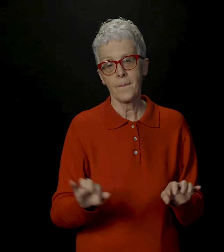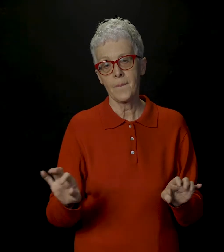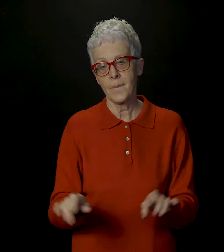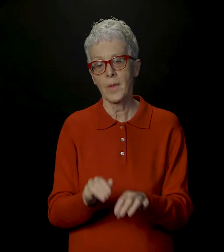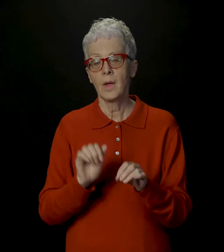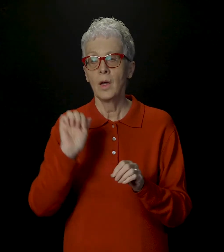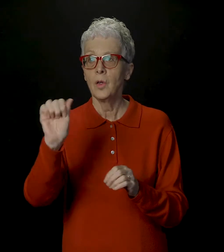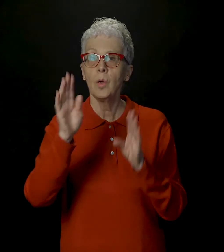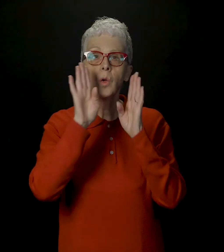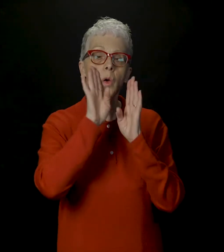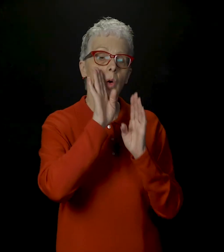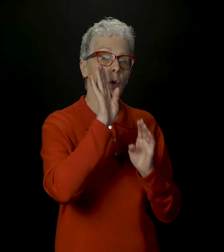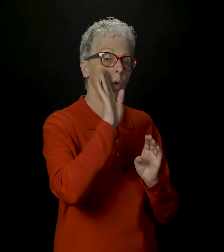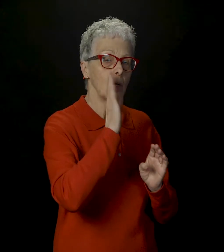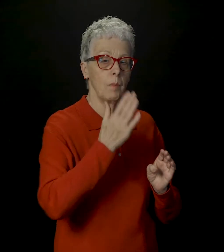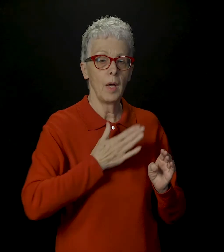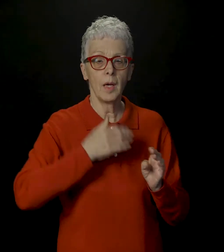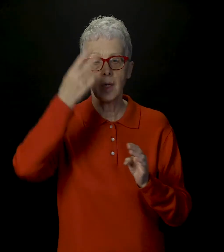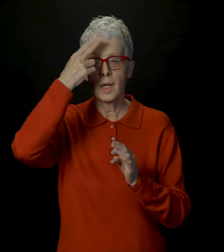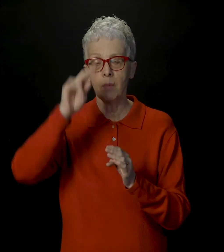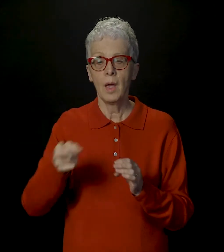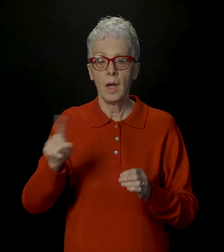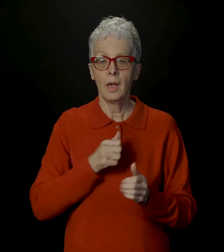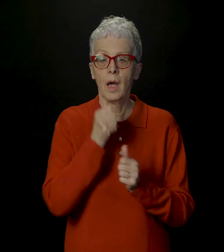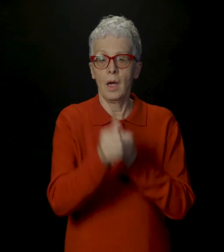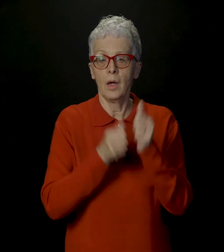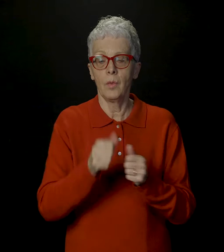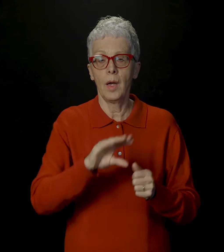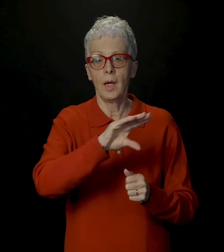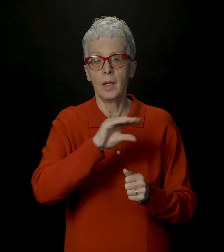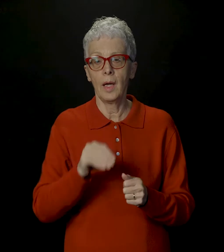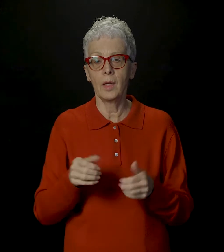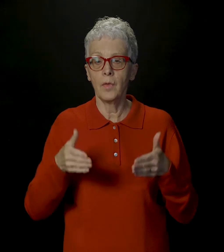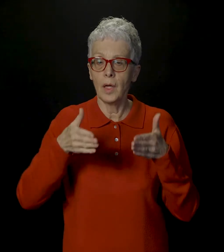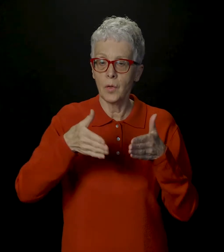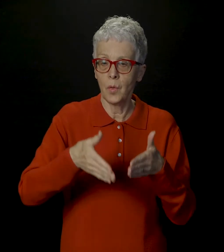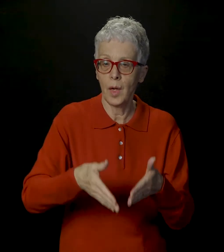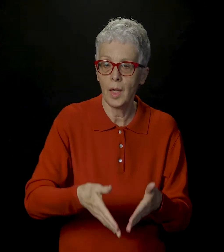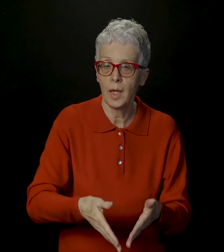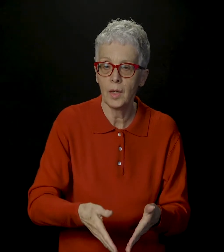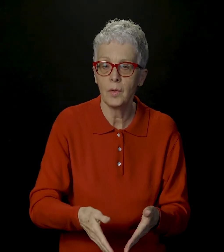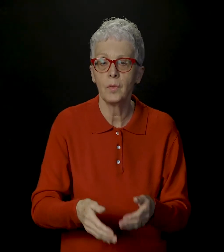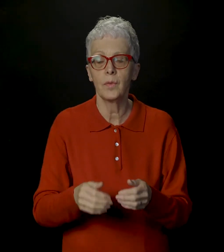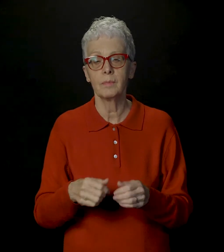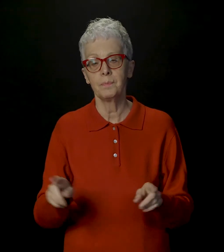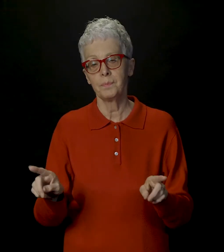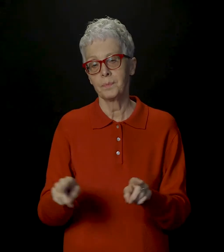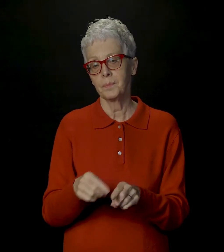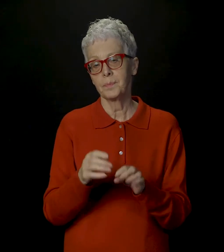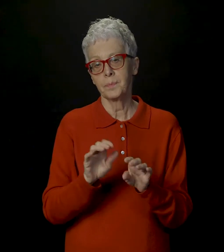You called my name And I ran out of that grave